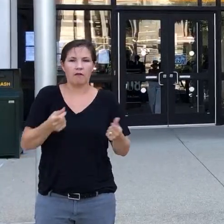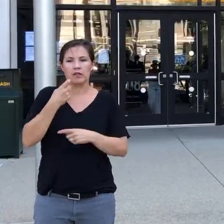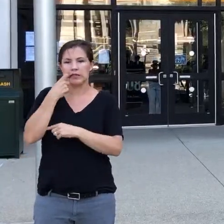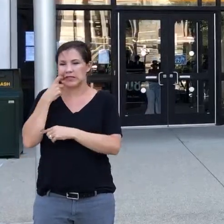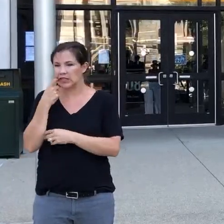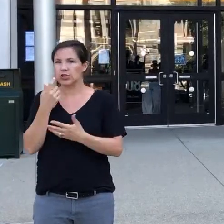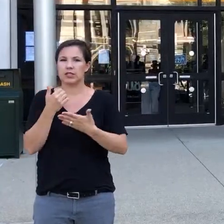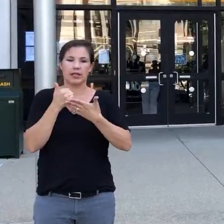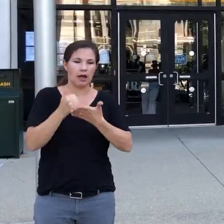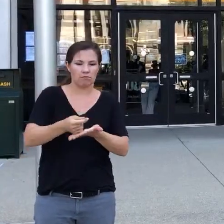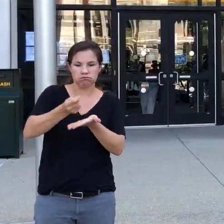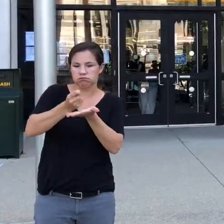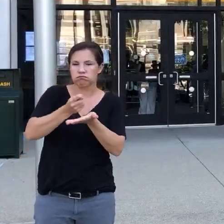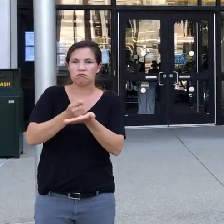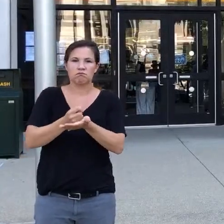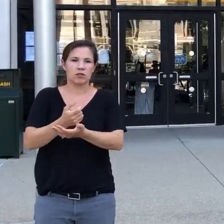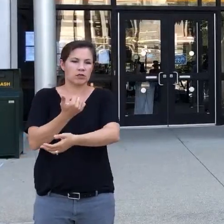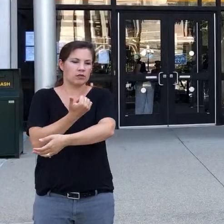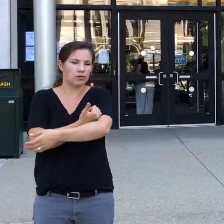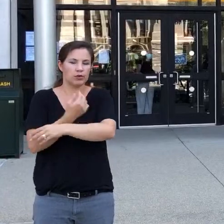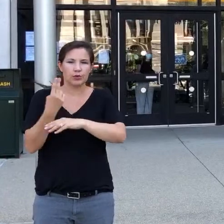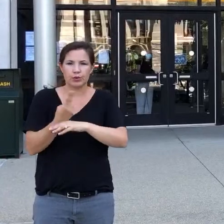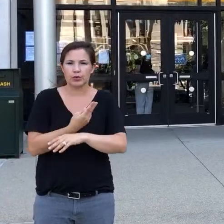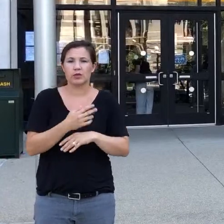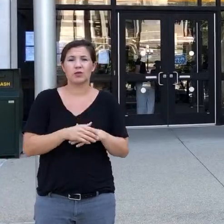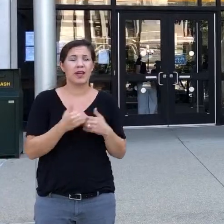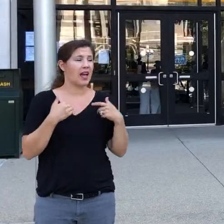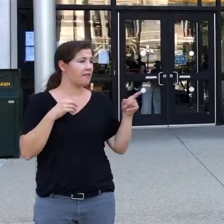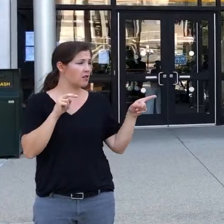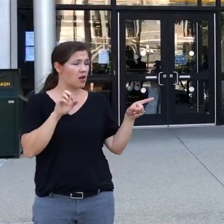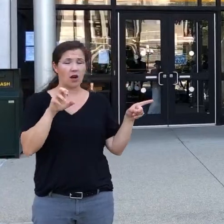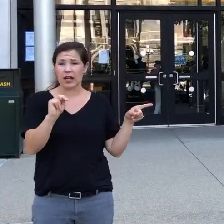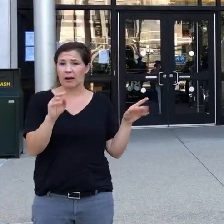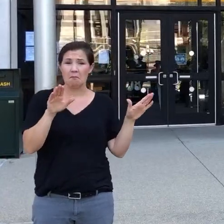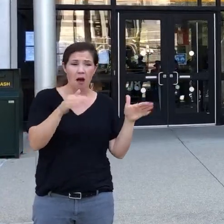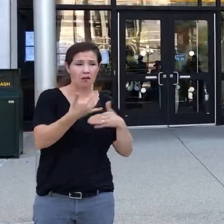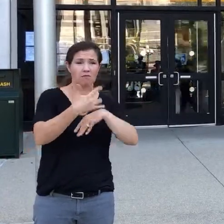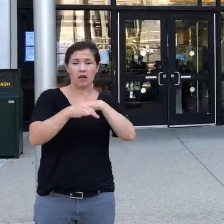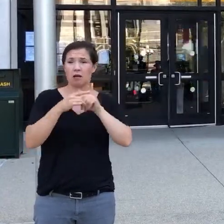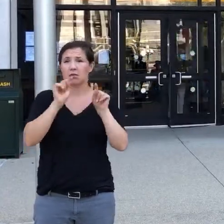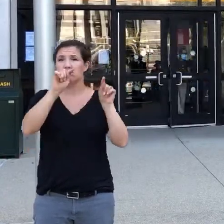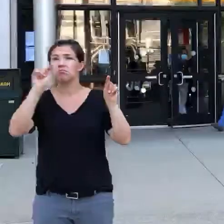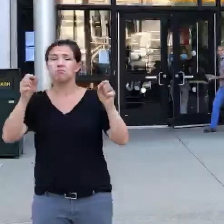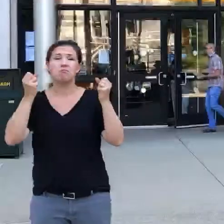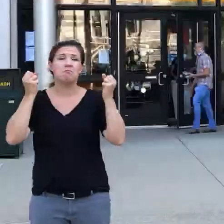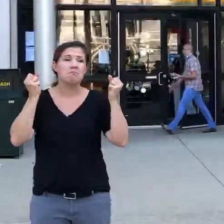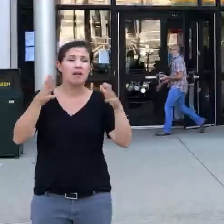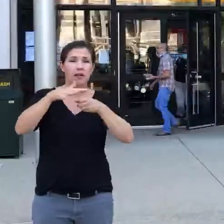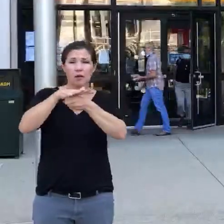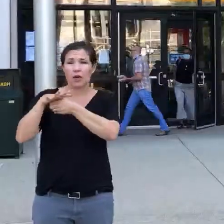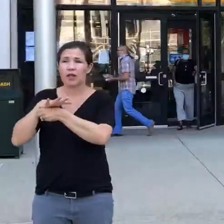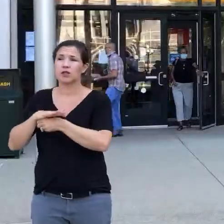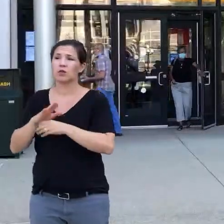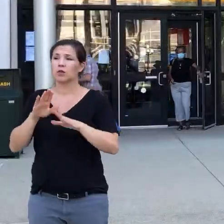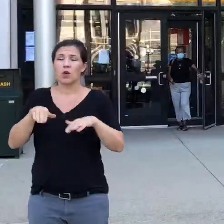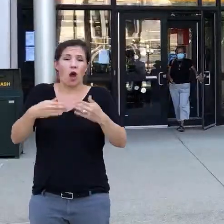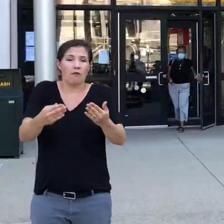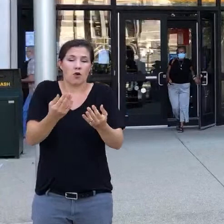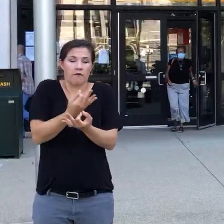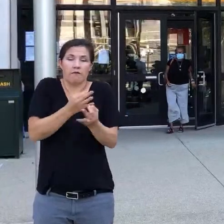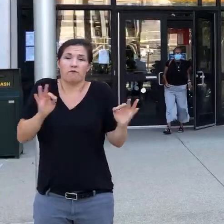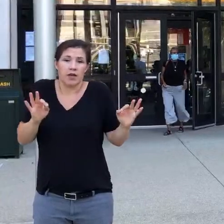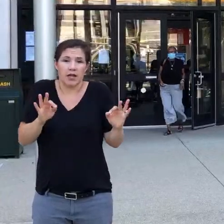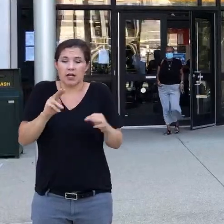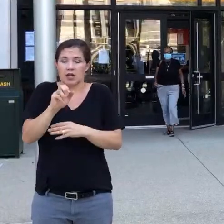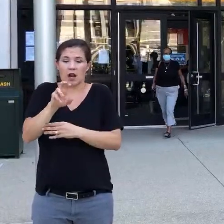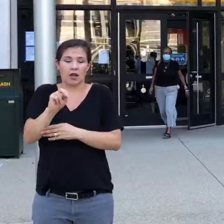abuse disorders. We have Narcan-backed boxes everywhere. We offer free Narcan to any user, no matter who they are, where